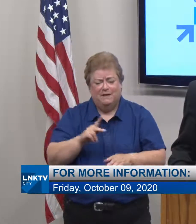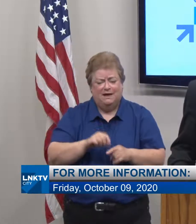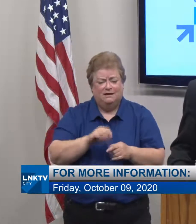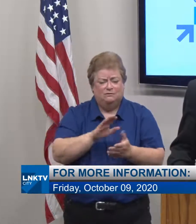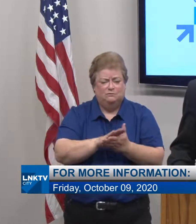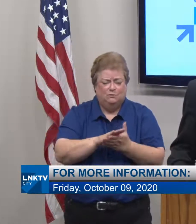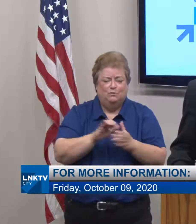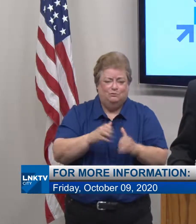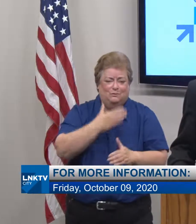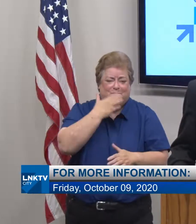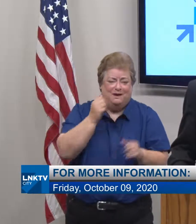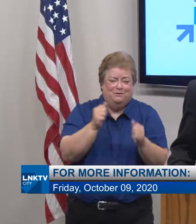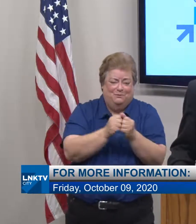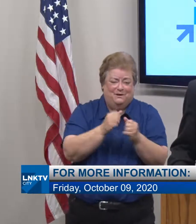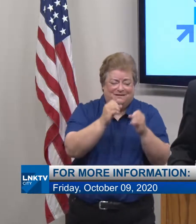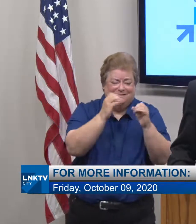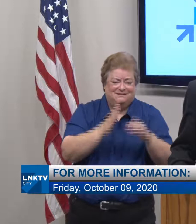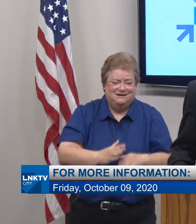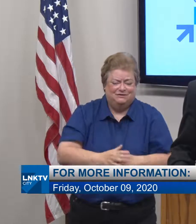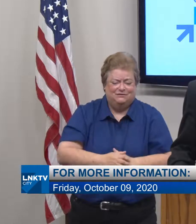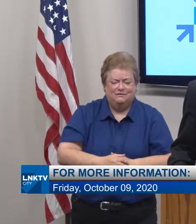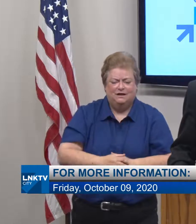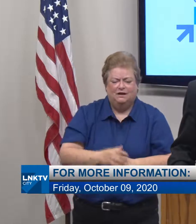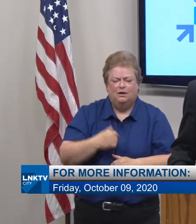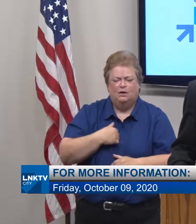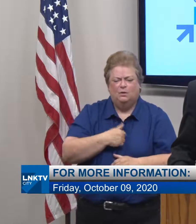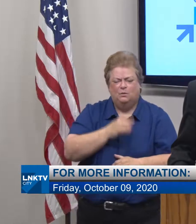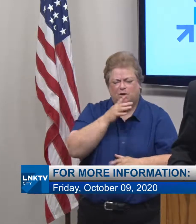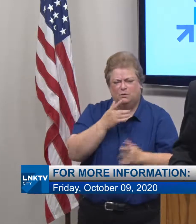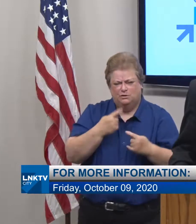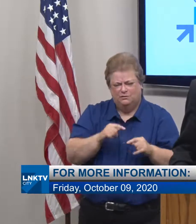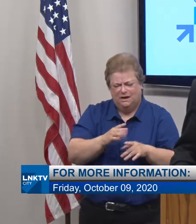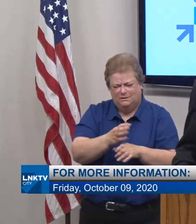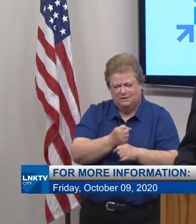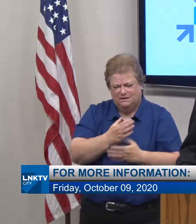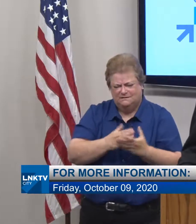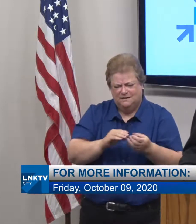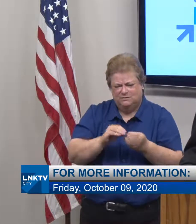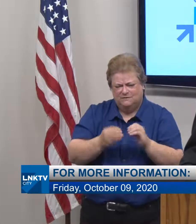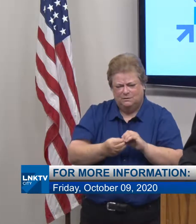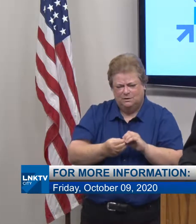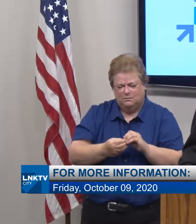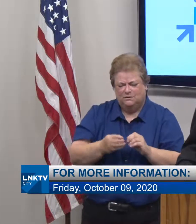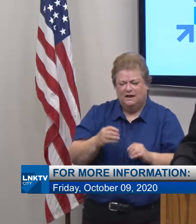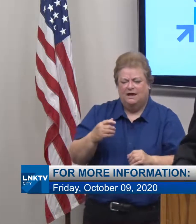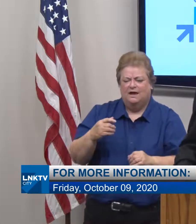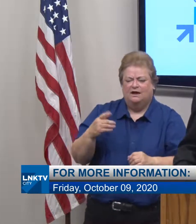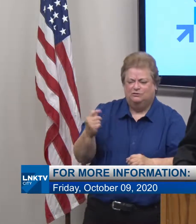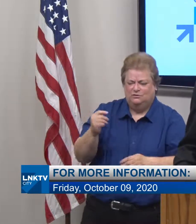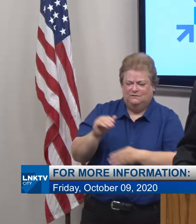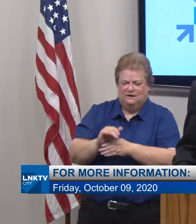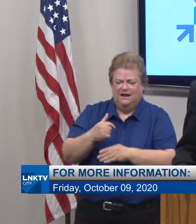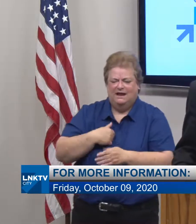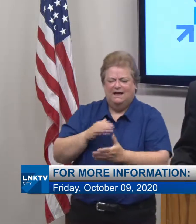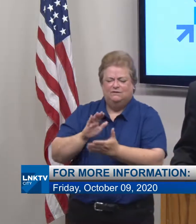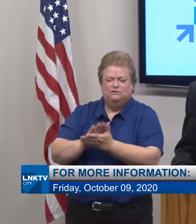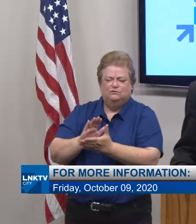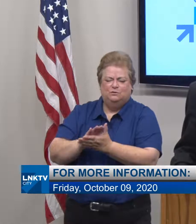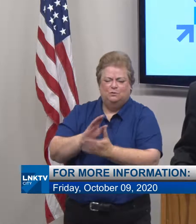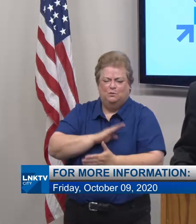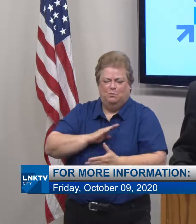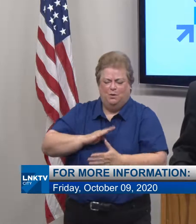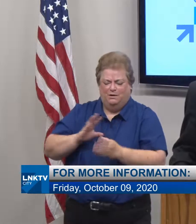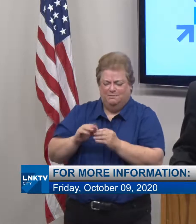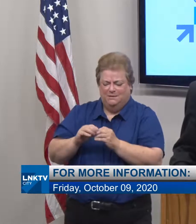teachers. We'll try to get some of those numbers updated. Tuesday night, school board meeting, I give a pandemic report.